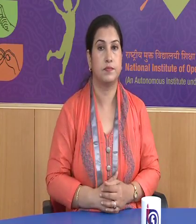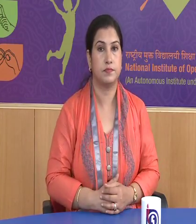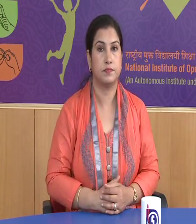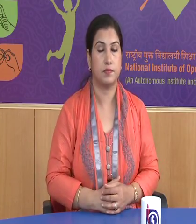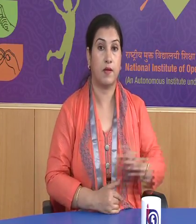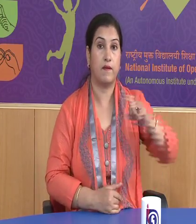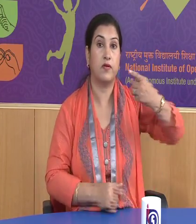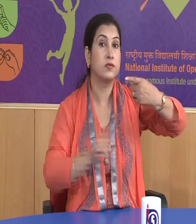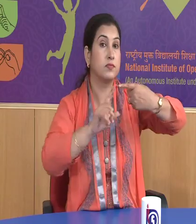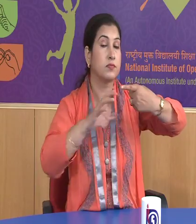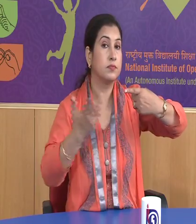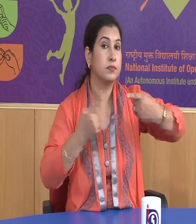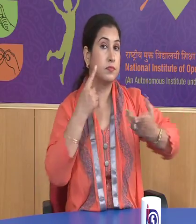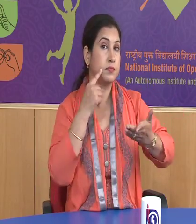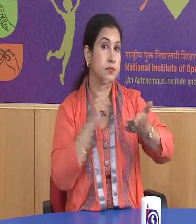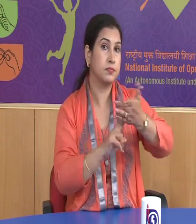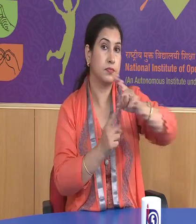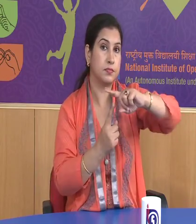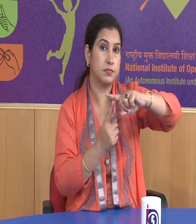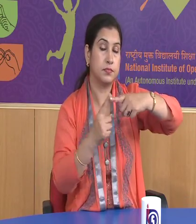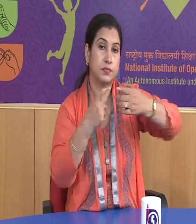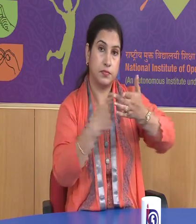First is internal dangers.